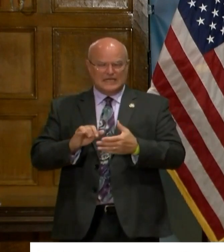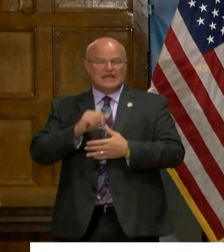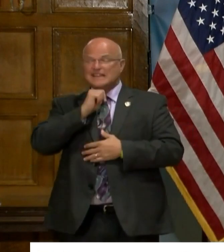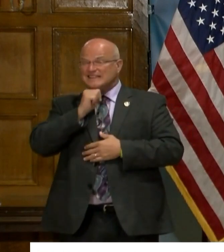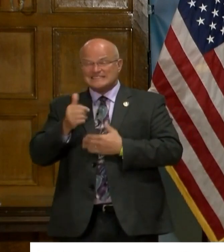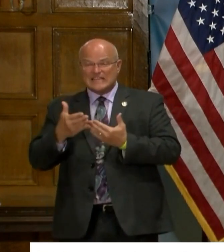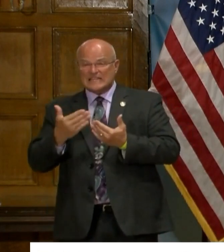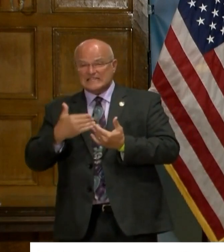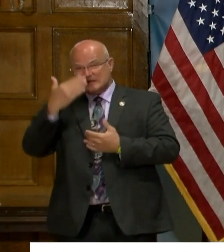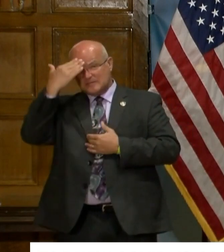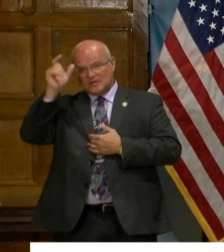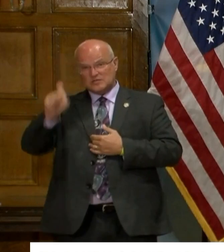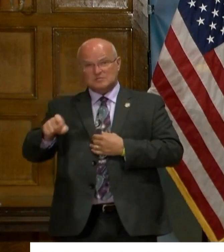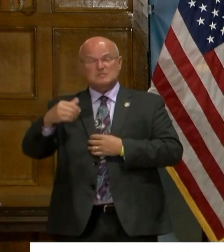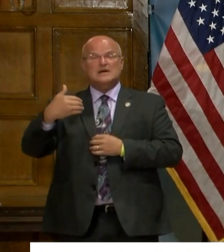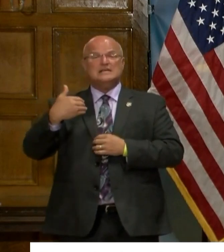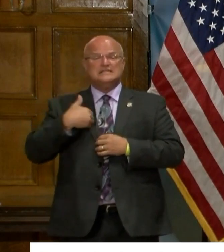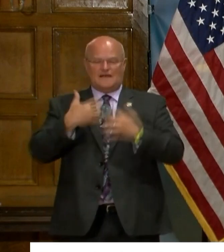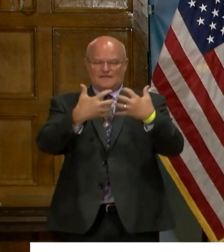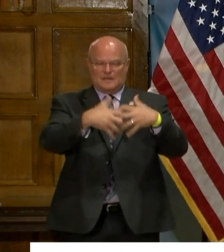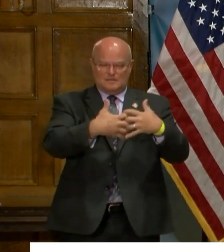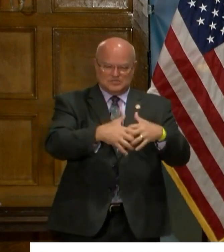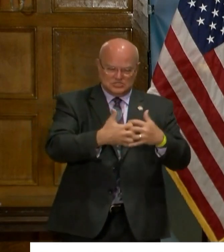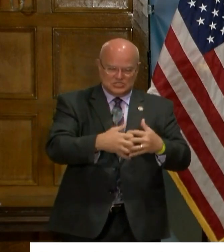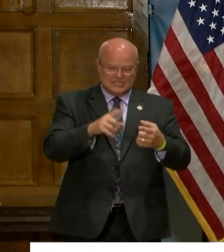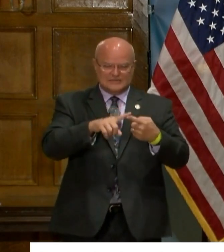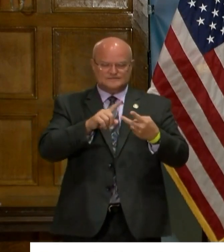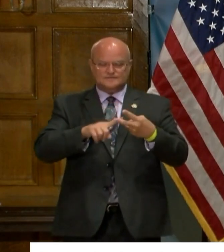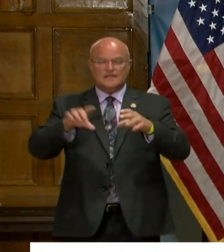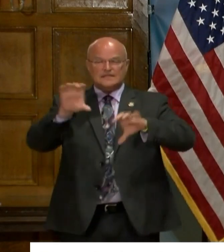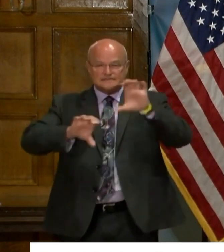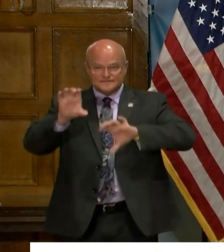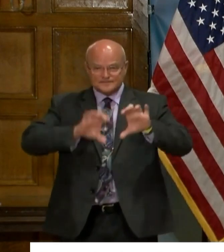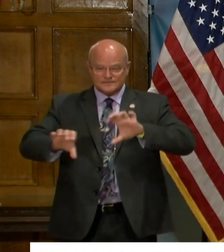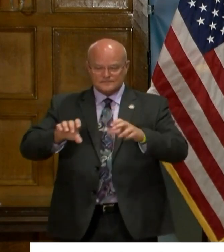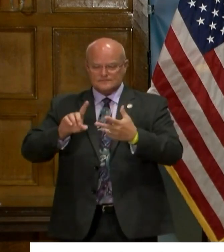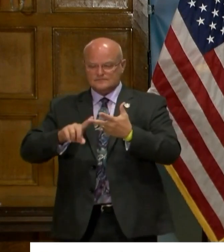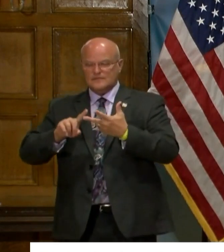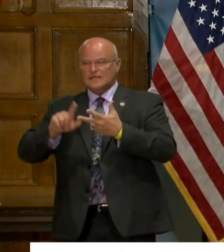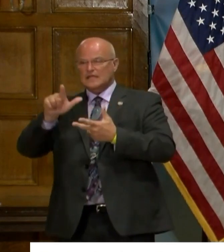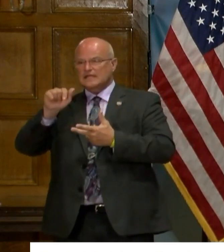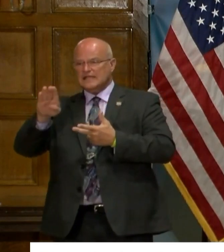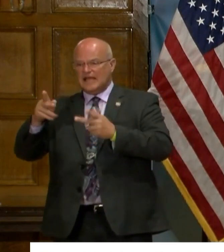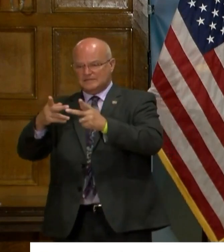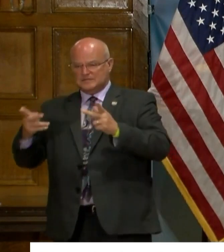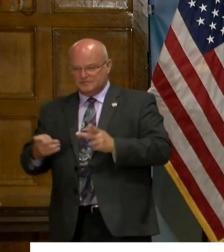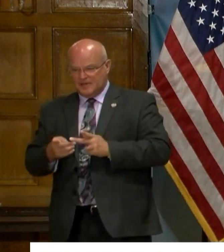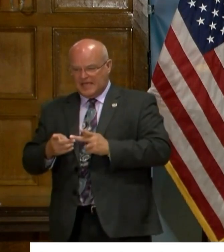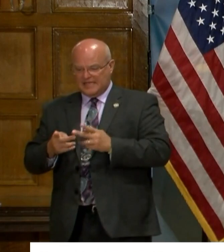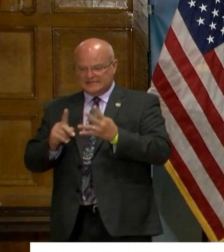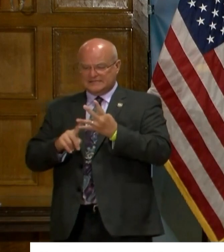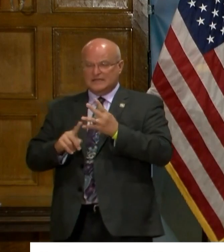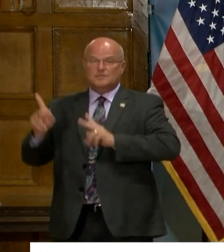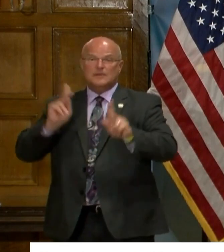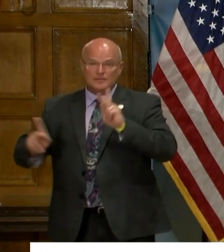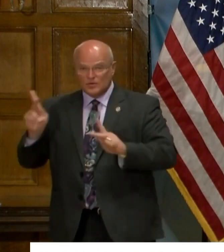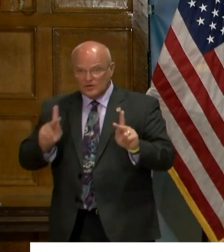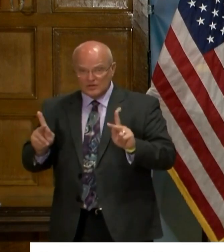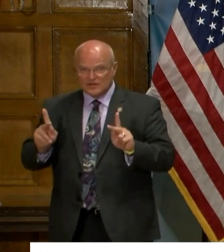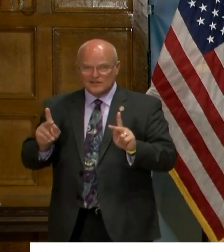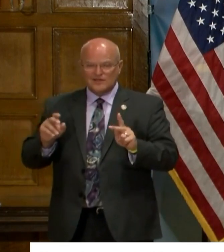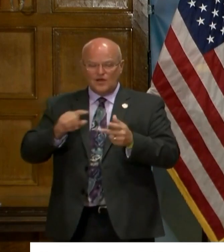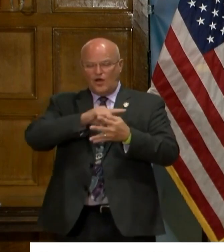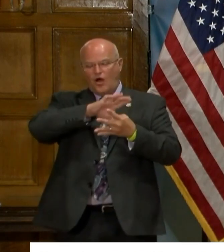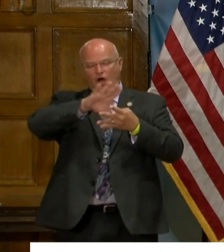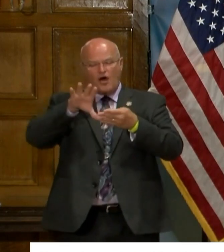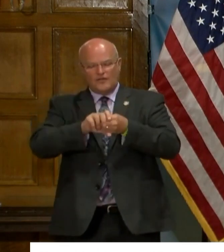easy because you have to have a machine, you have to have reagents, you have to have laboratory space, you have to have personnel. And so